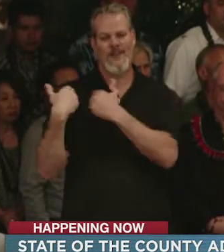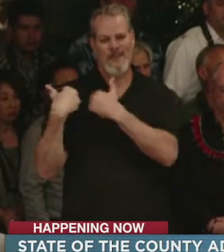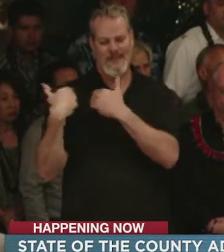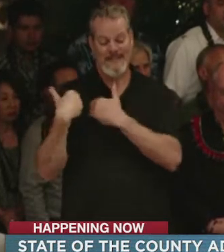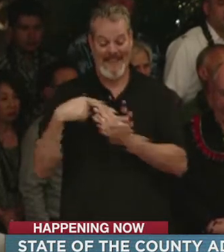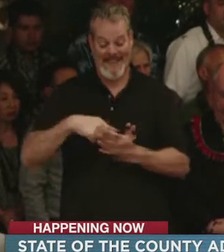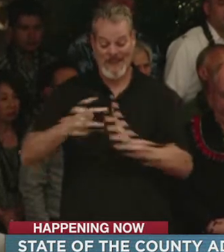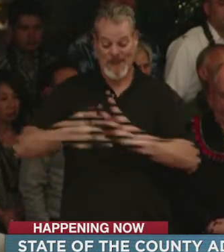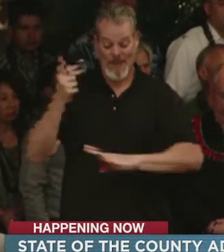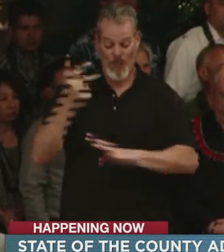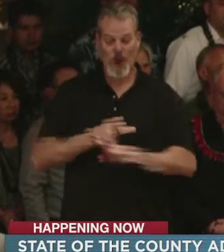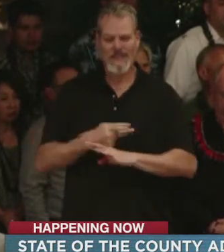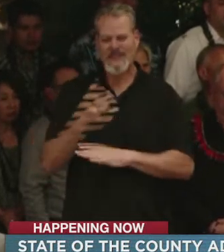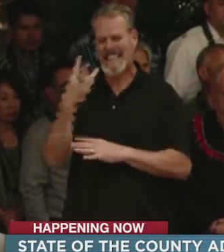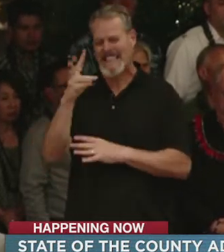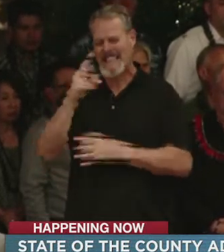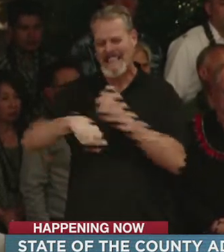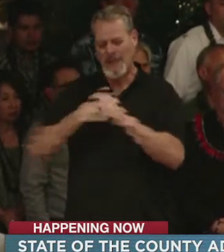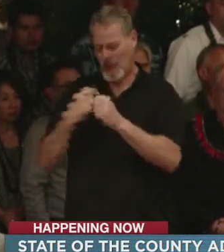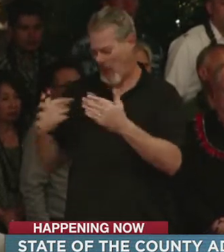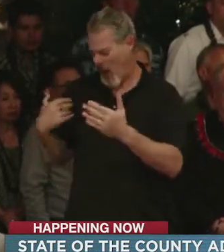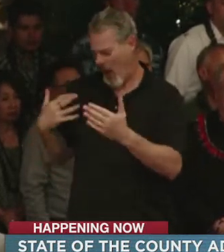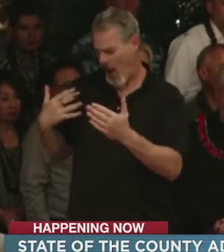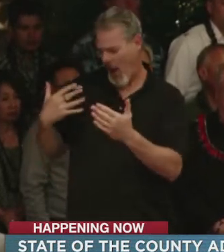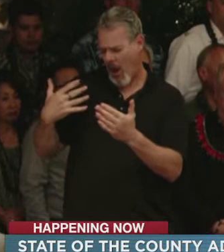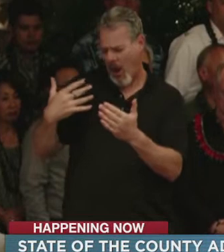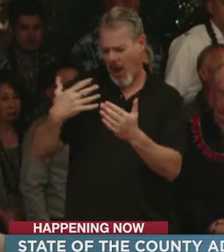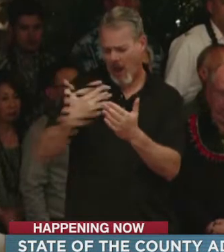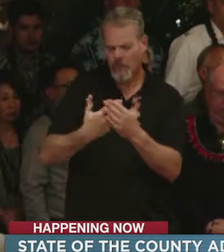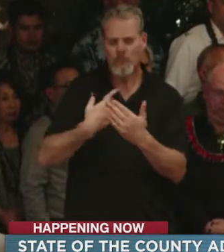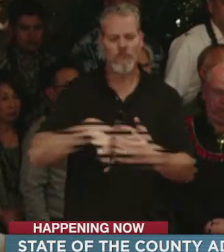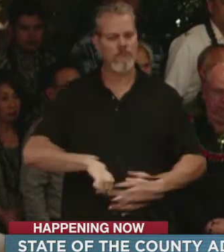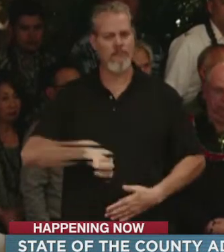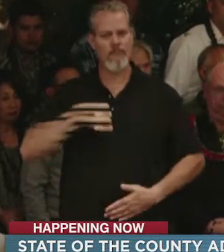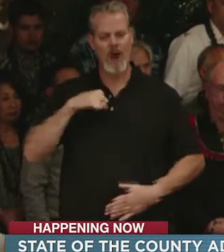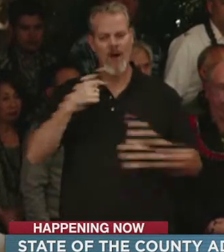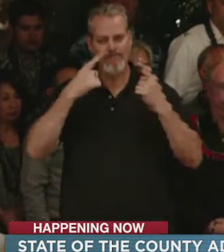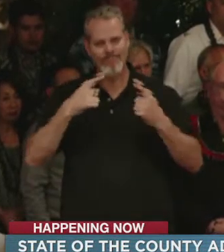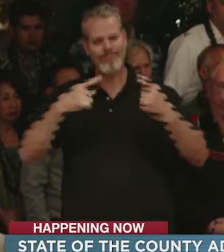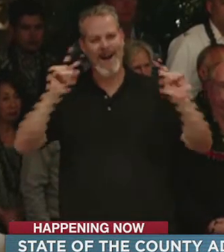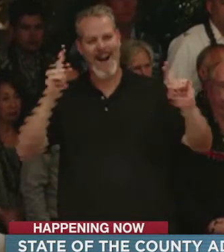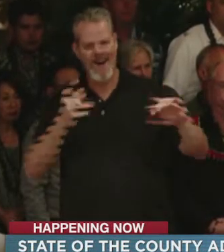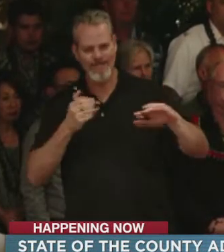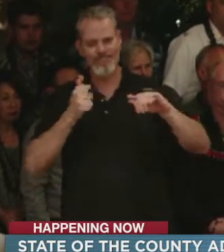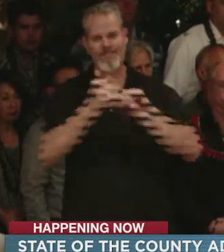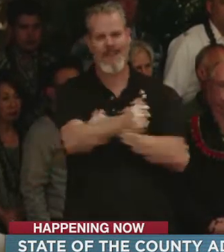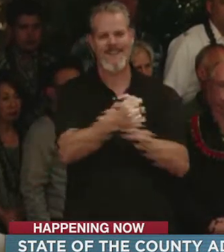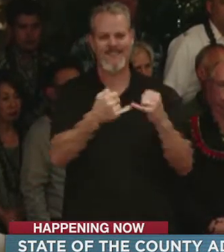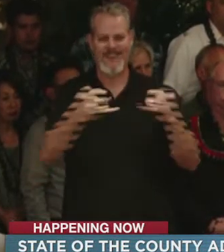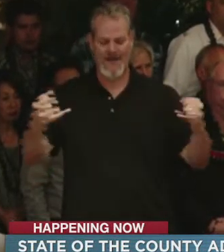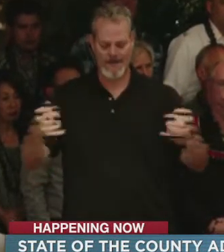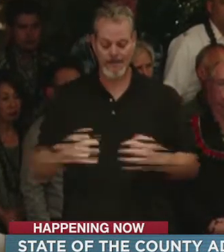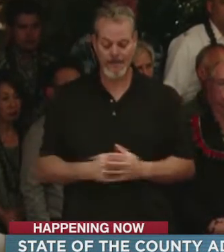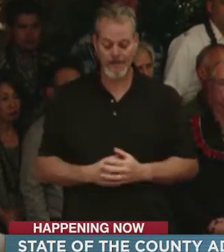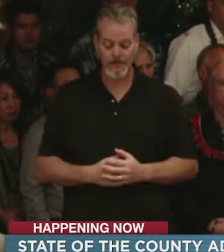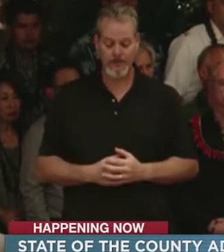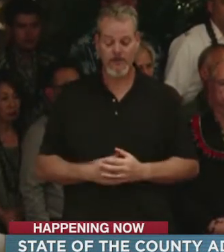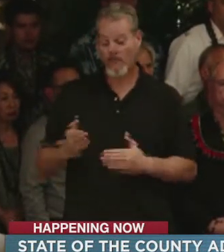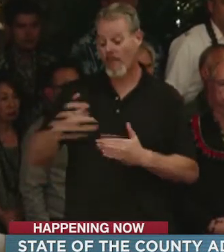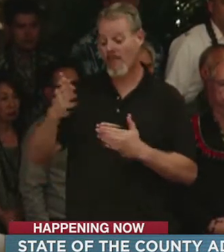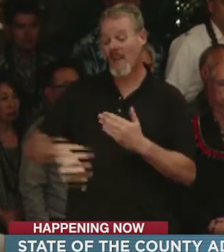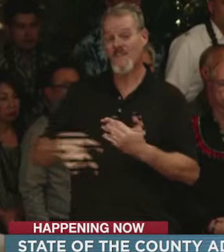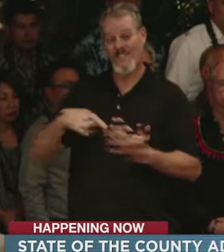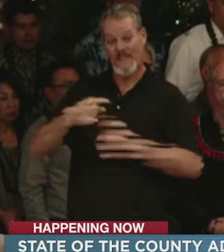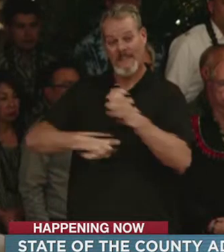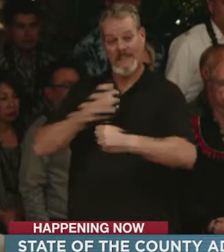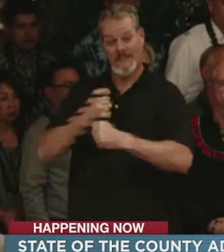was 16 years in the making, and we're proud to have contributed to getting it over the finish line. By the end of